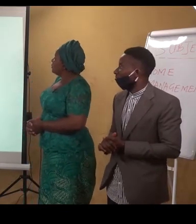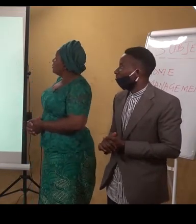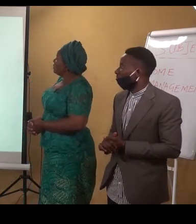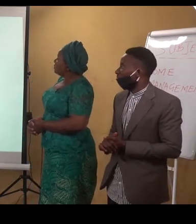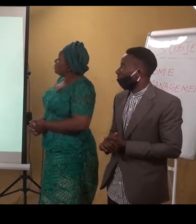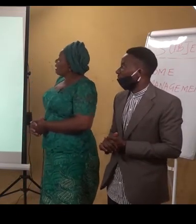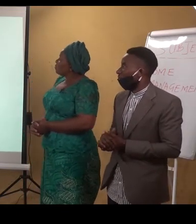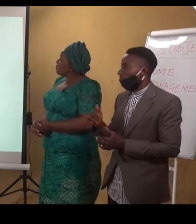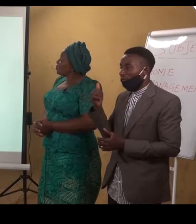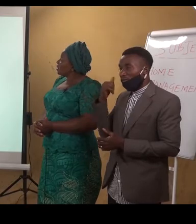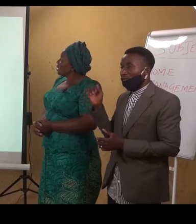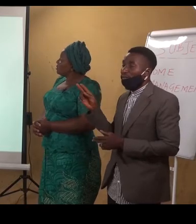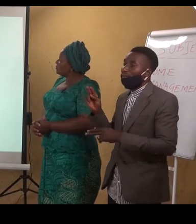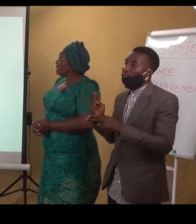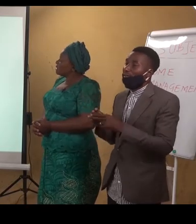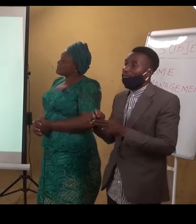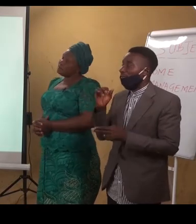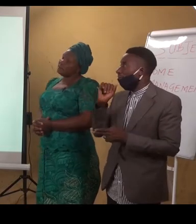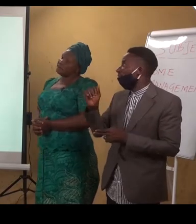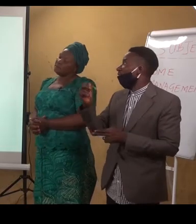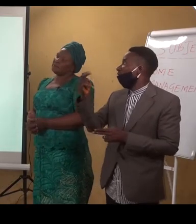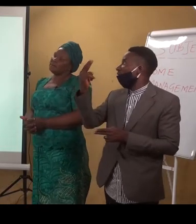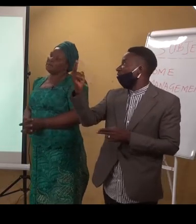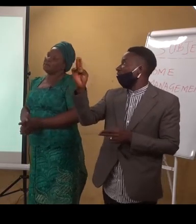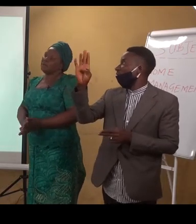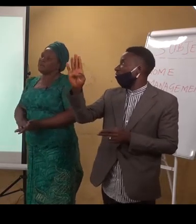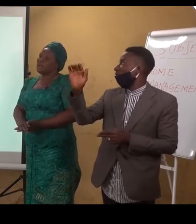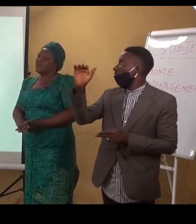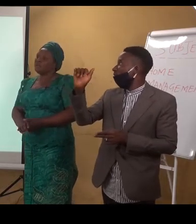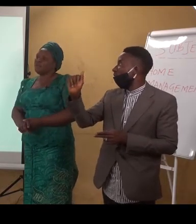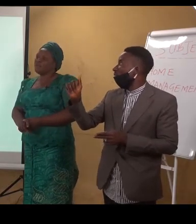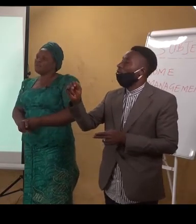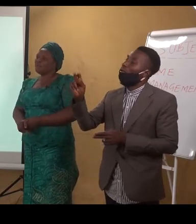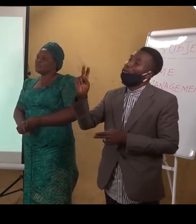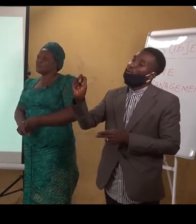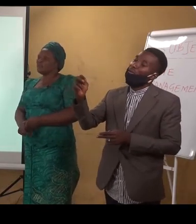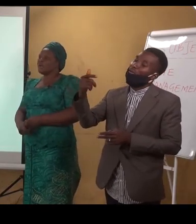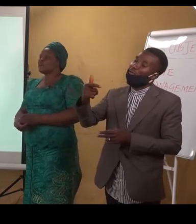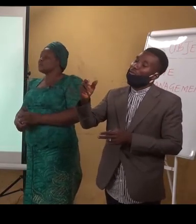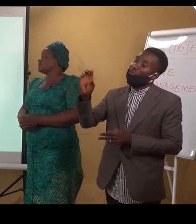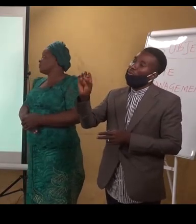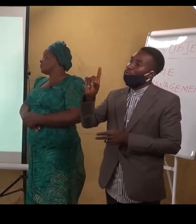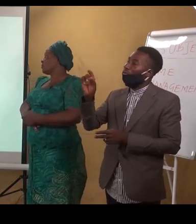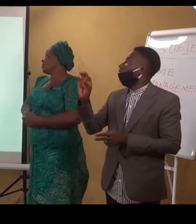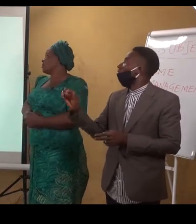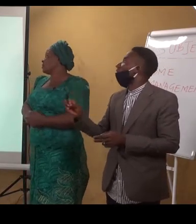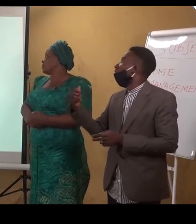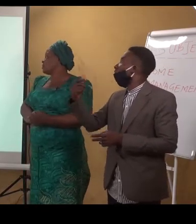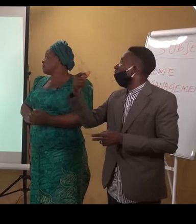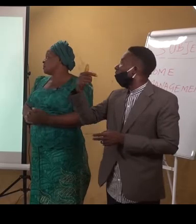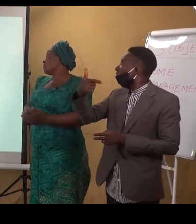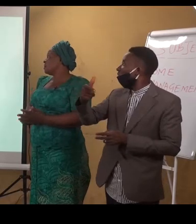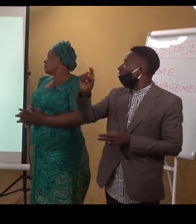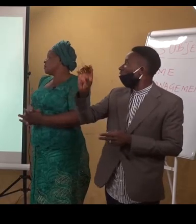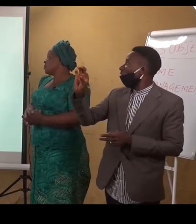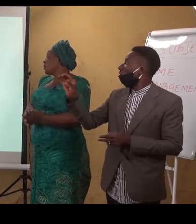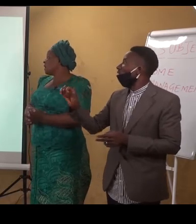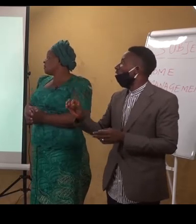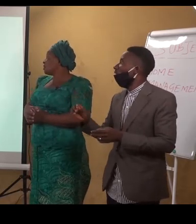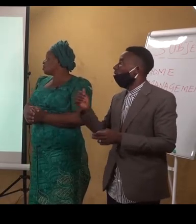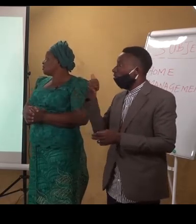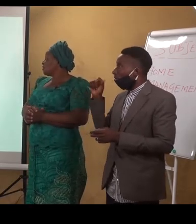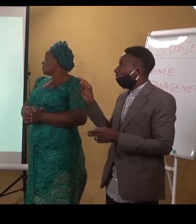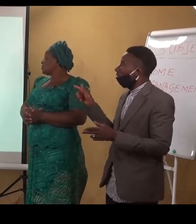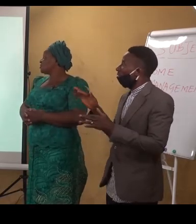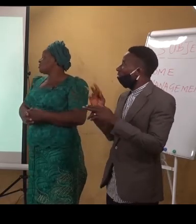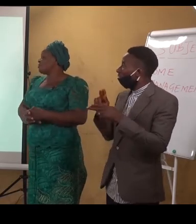Then, we have come to the end of the lesson. I remain yours, Obangozi Gloria. You